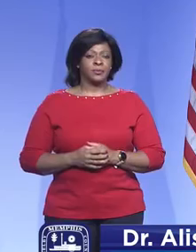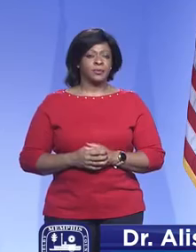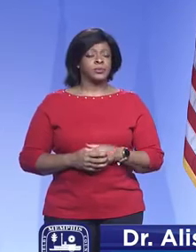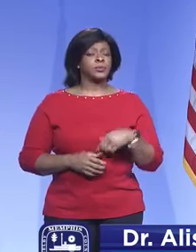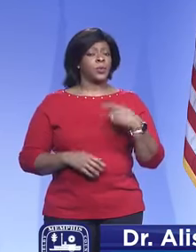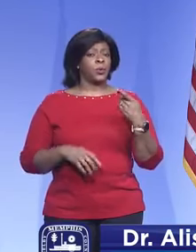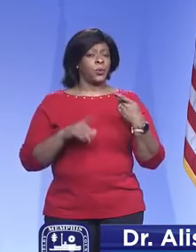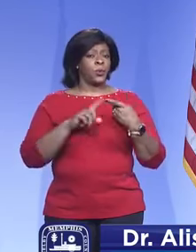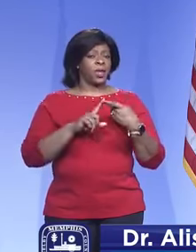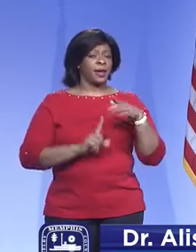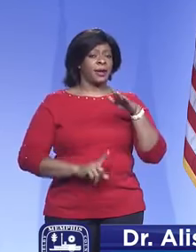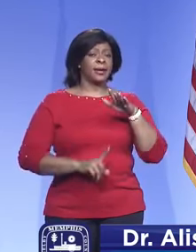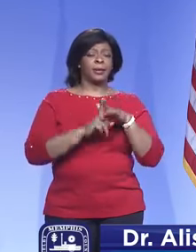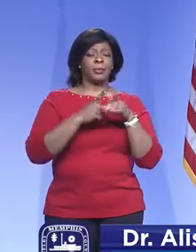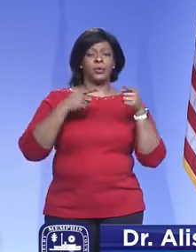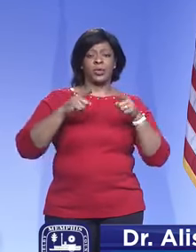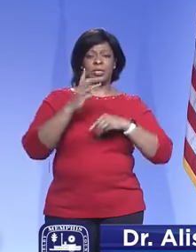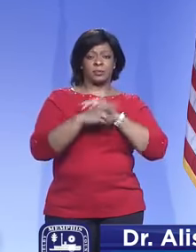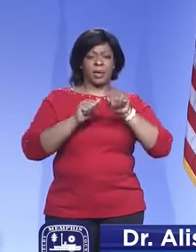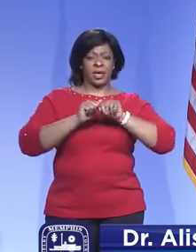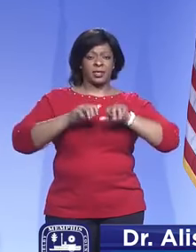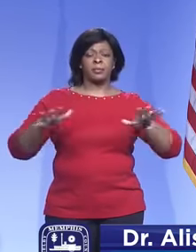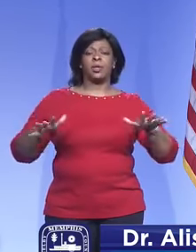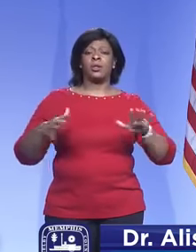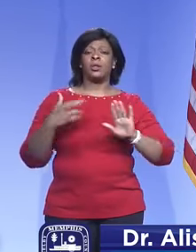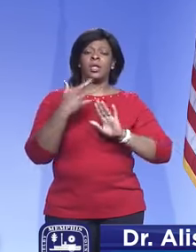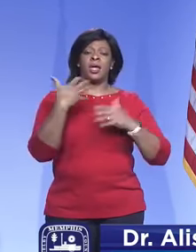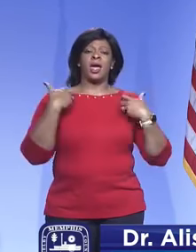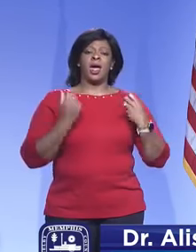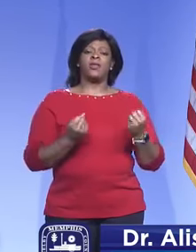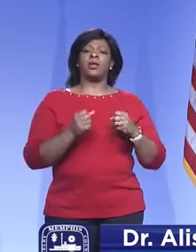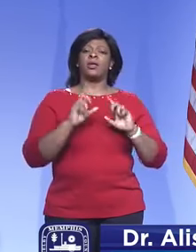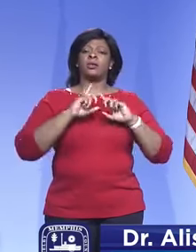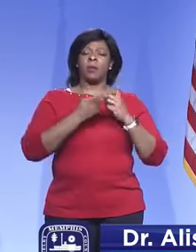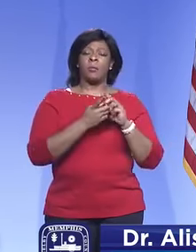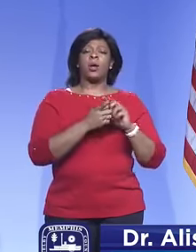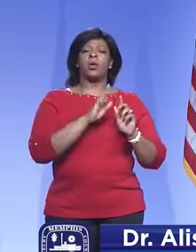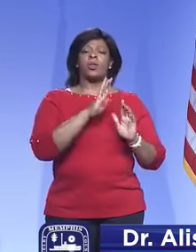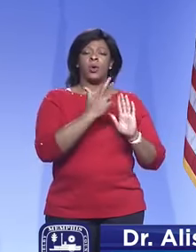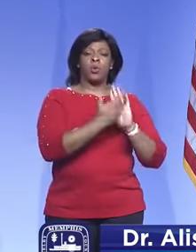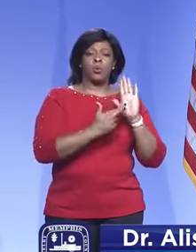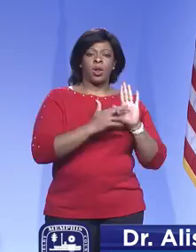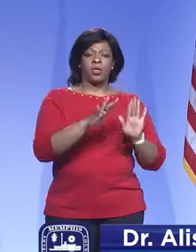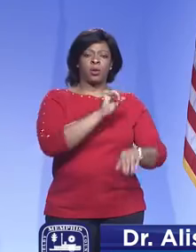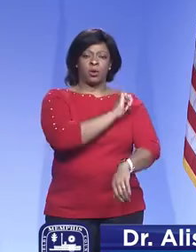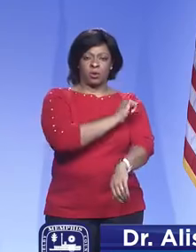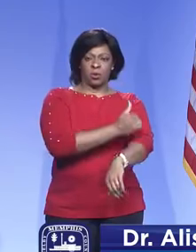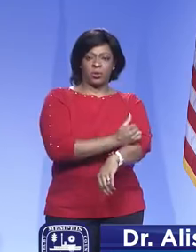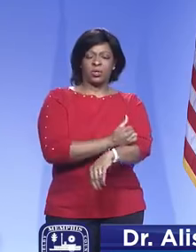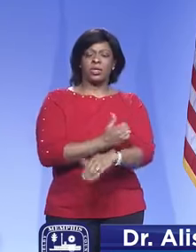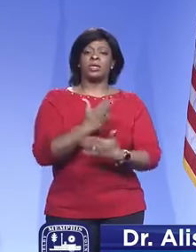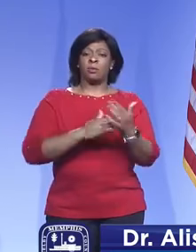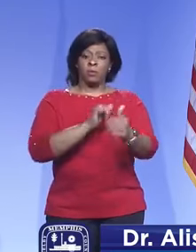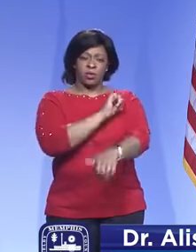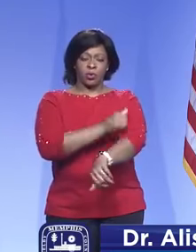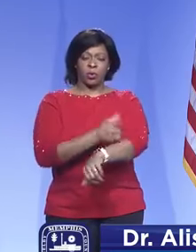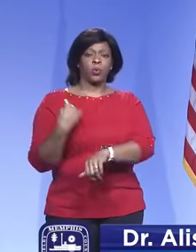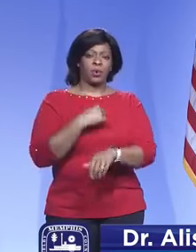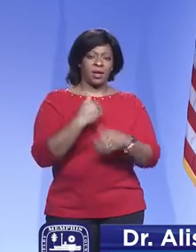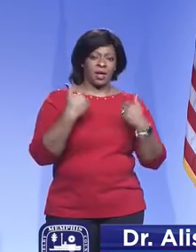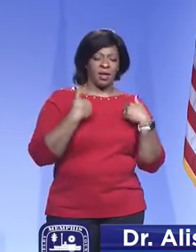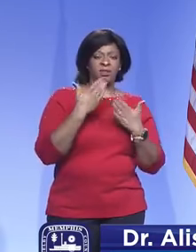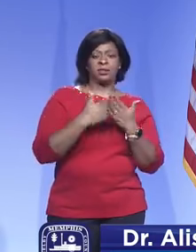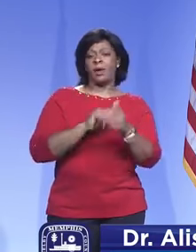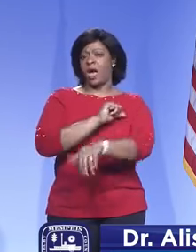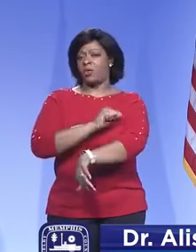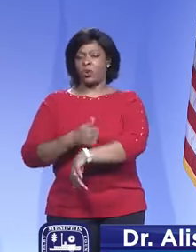things that's come up throughout the pandemic is the role of the health department and our authority. So there are some authorities we have and some